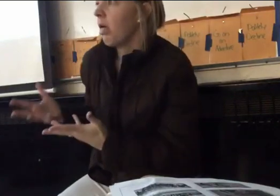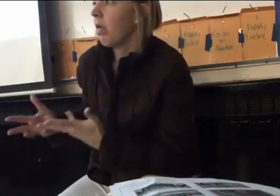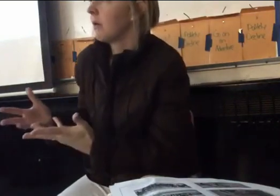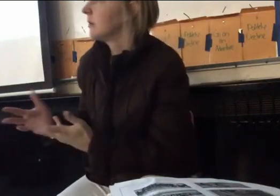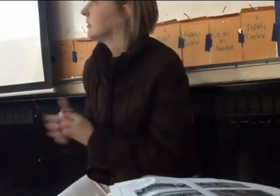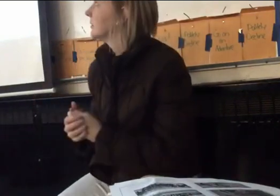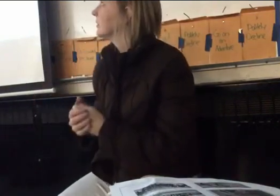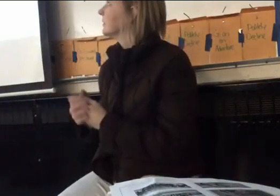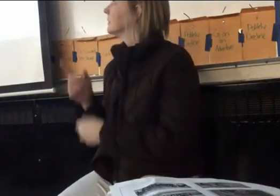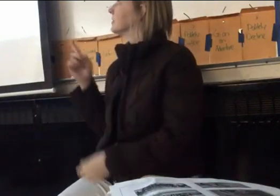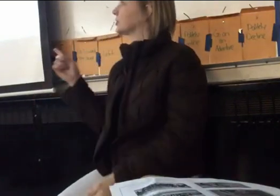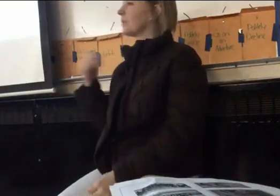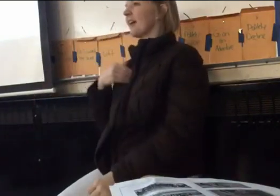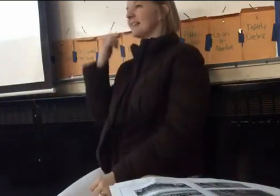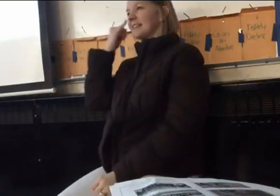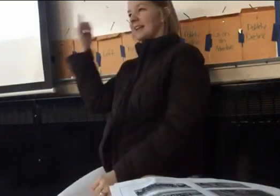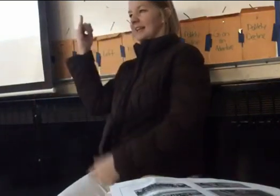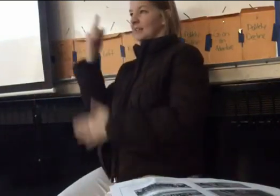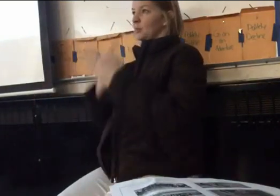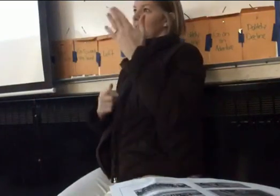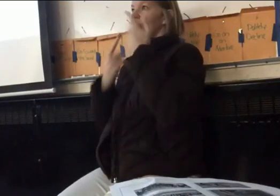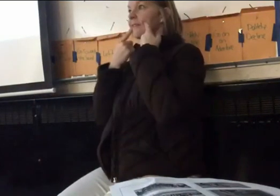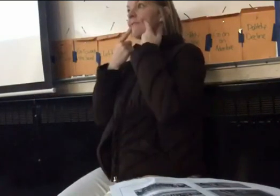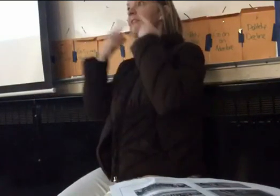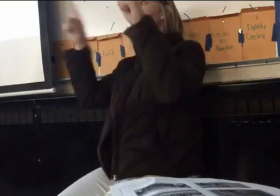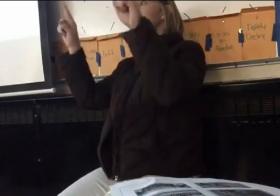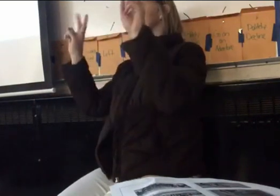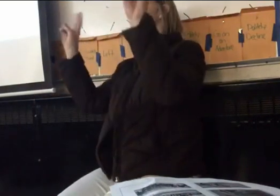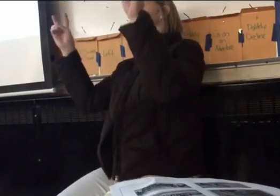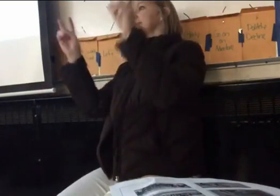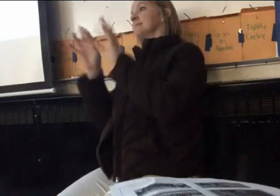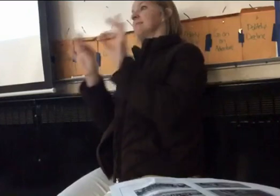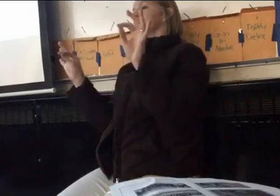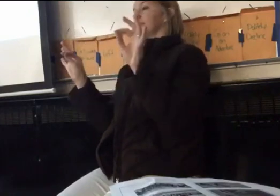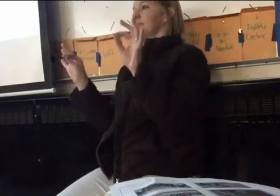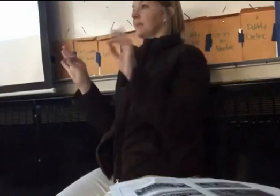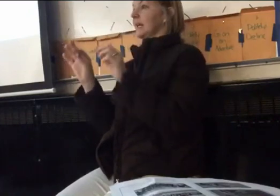they have this idea, and it becomes what they're famous for, and this is a starred term.